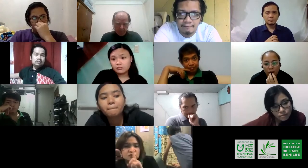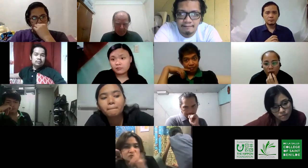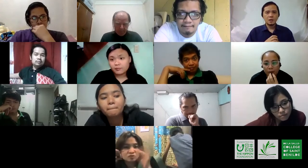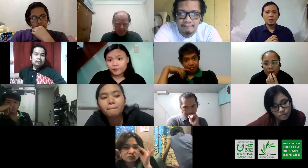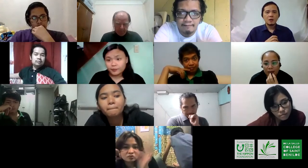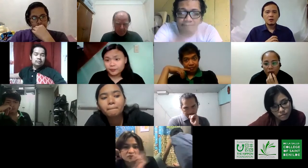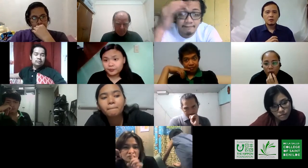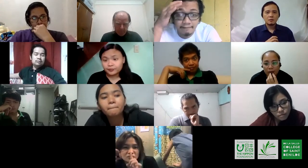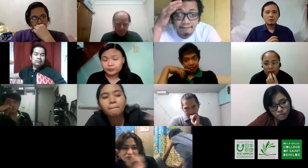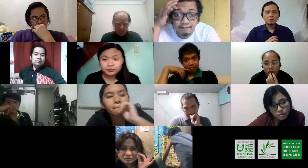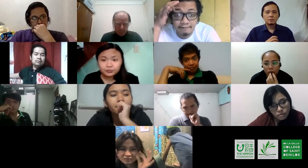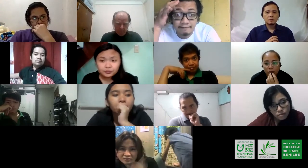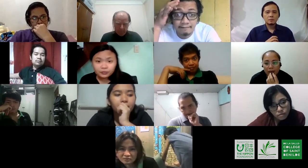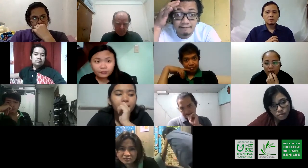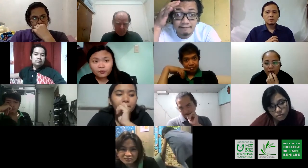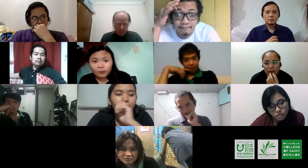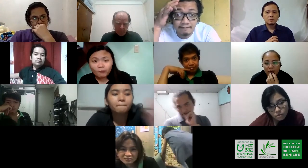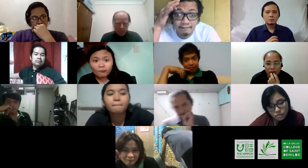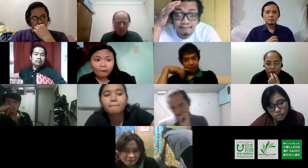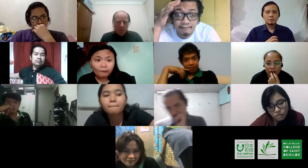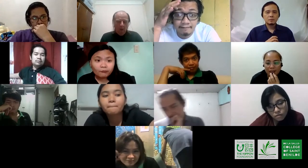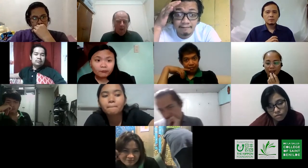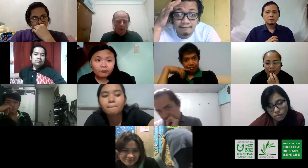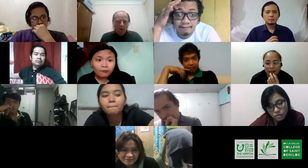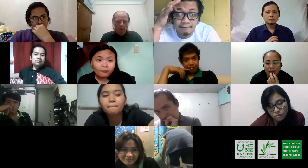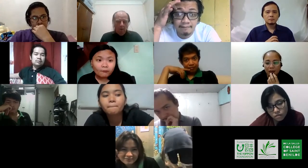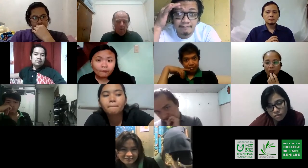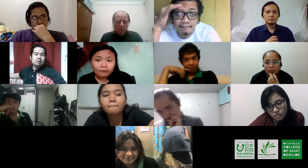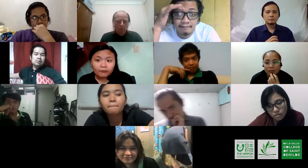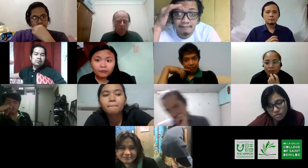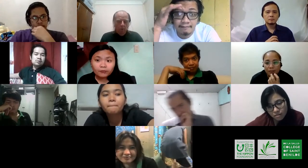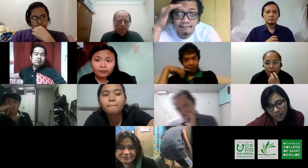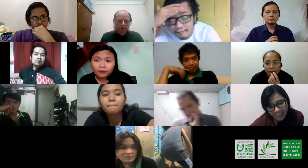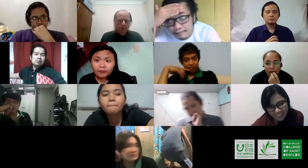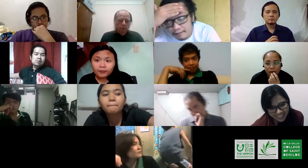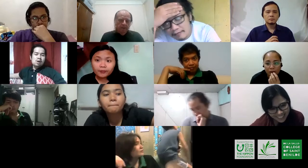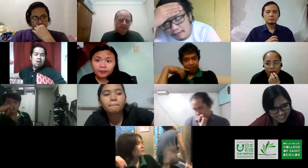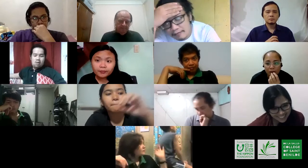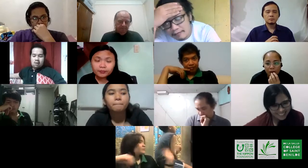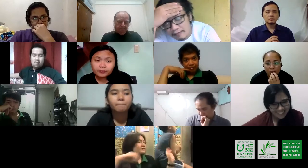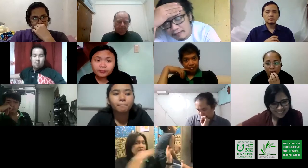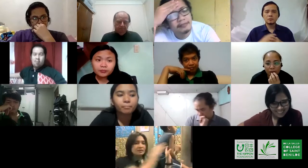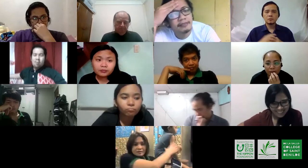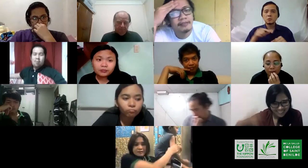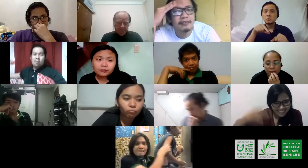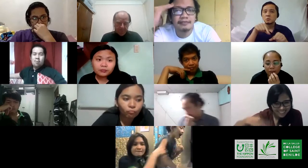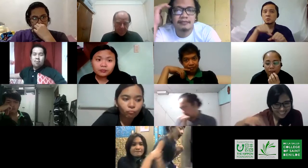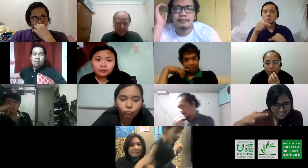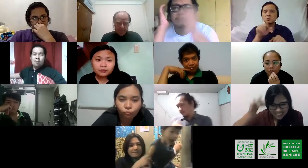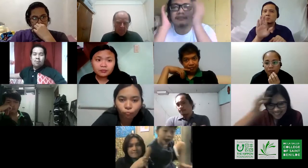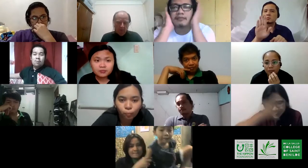So when will be the quiz, Dr. Woody? Jasmine is asking. When do you want it?